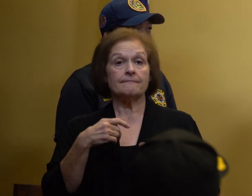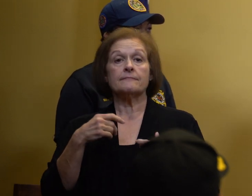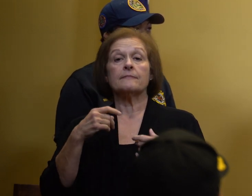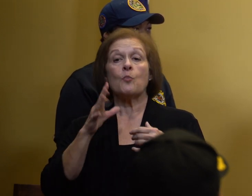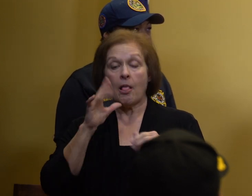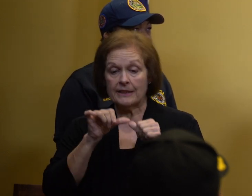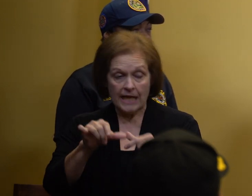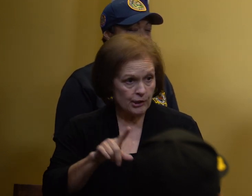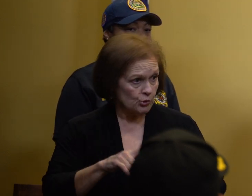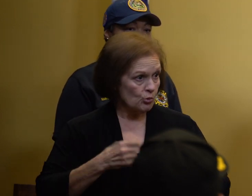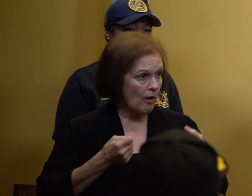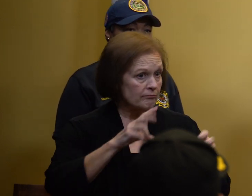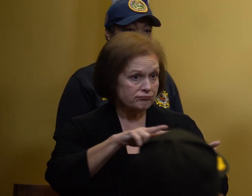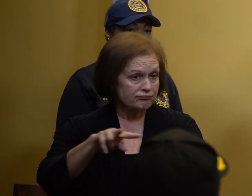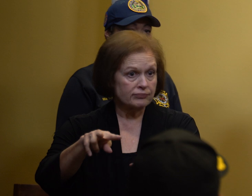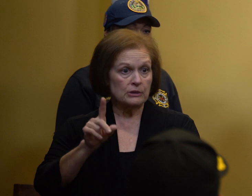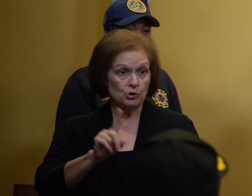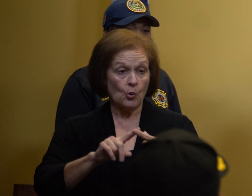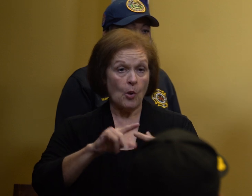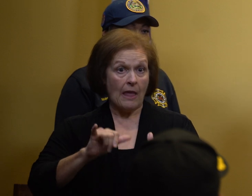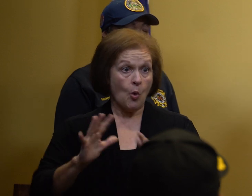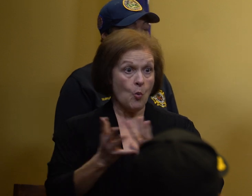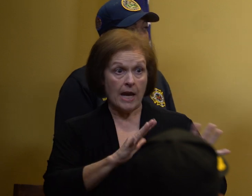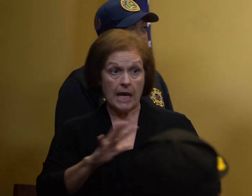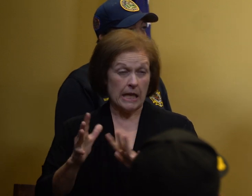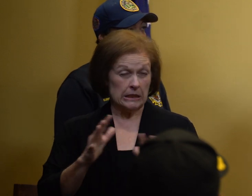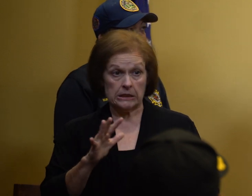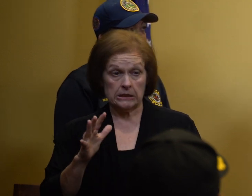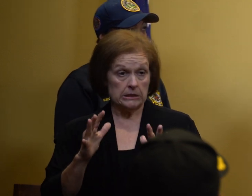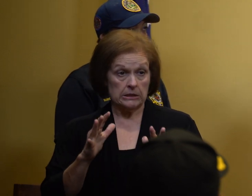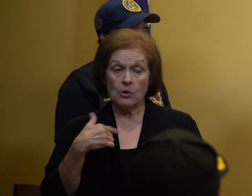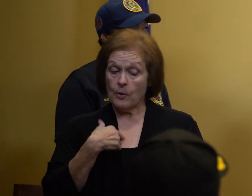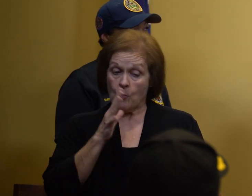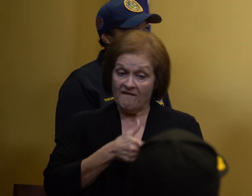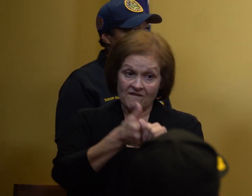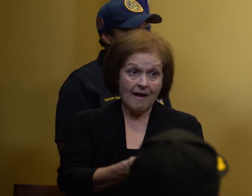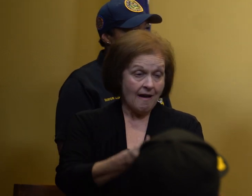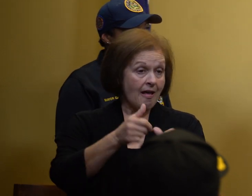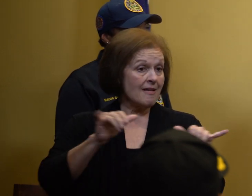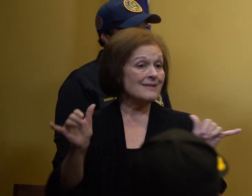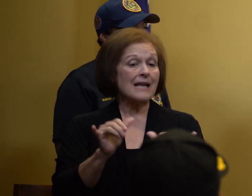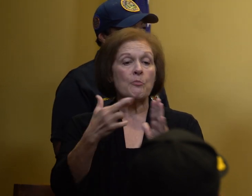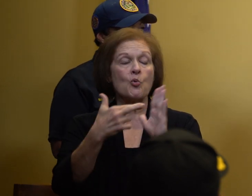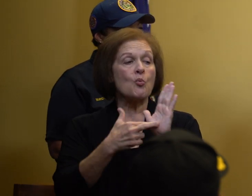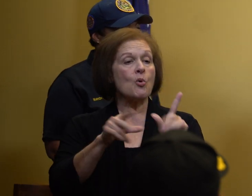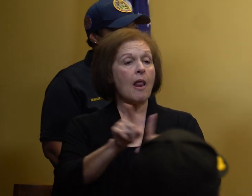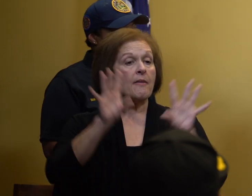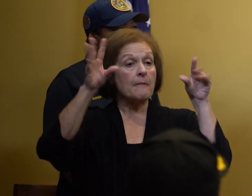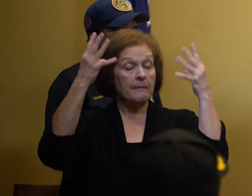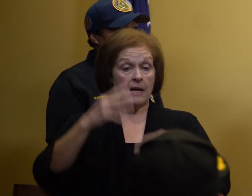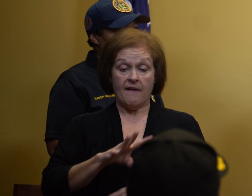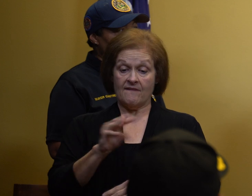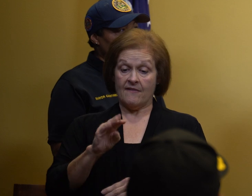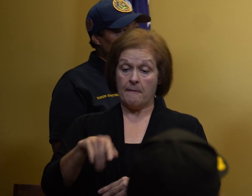per hour. We are following the same exact ordinance that the ambulatory folks are following, 50 miles per hour